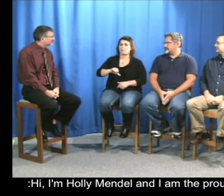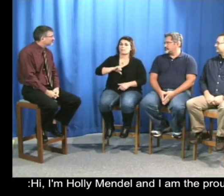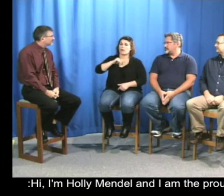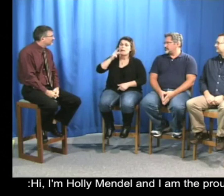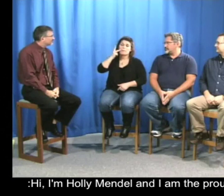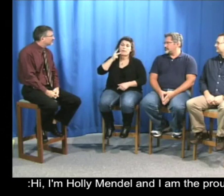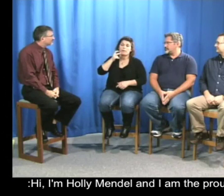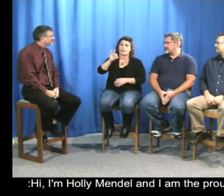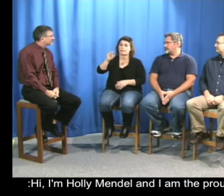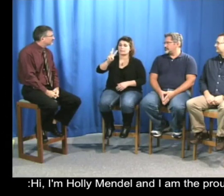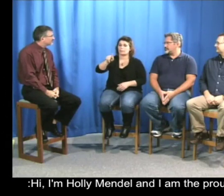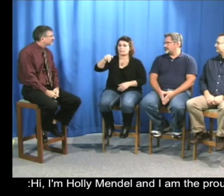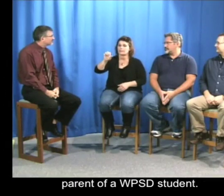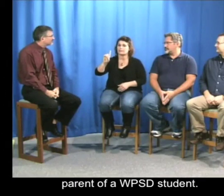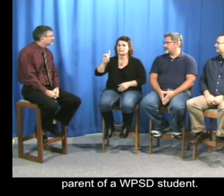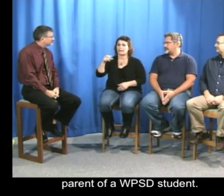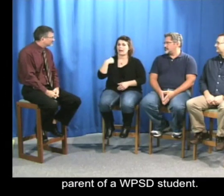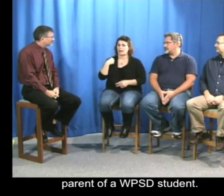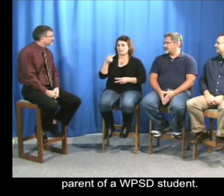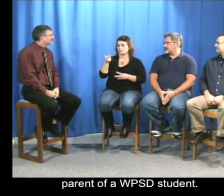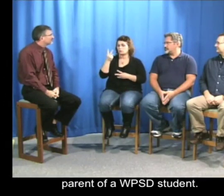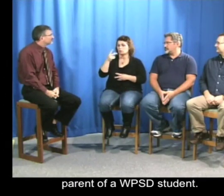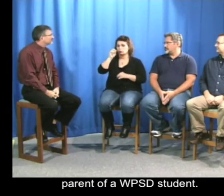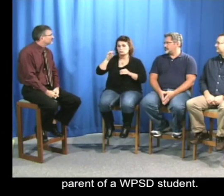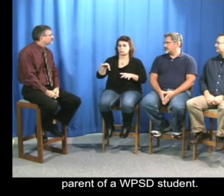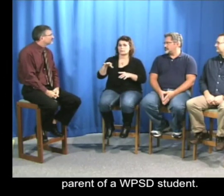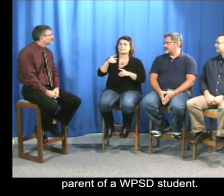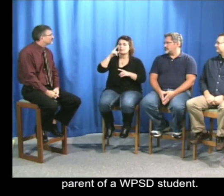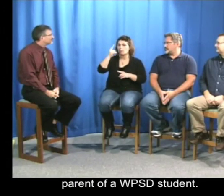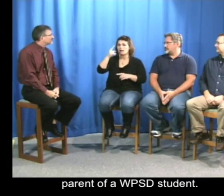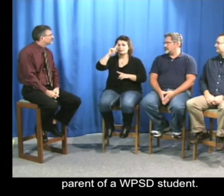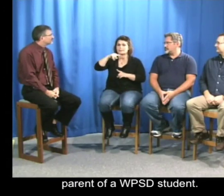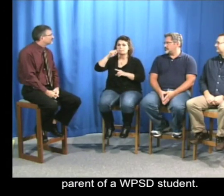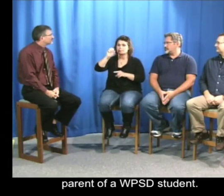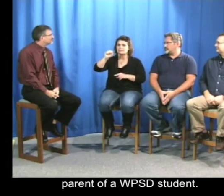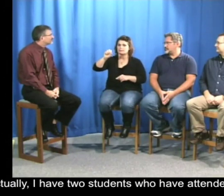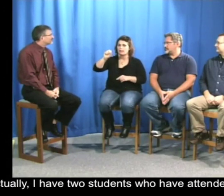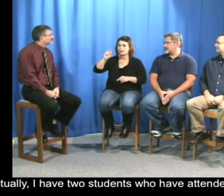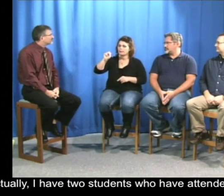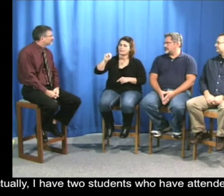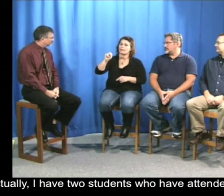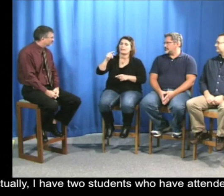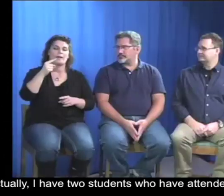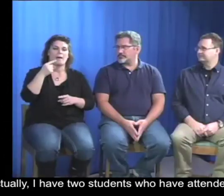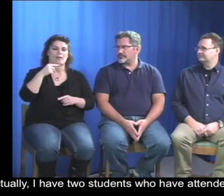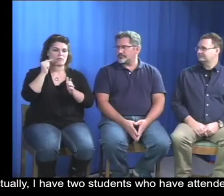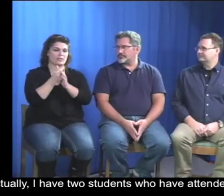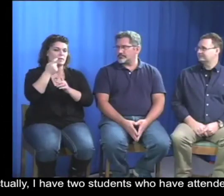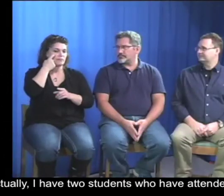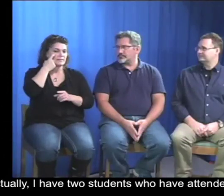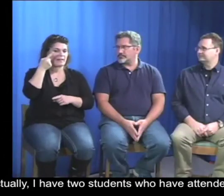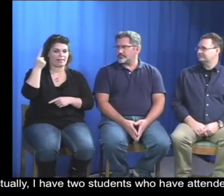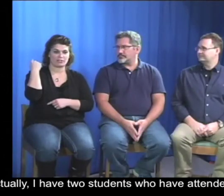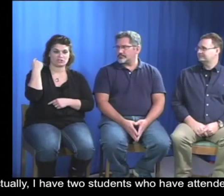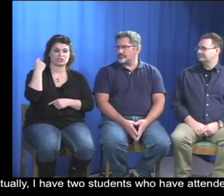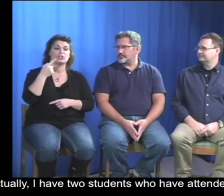and I am the proud parent of a WPSD student. Actually, I have two students who have attended WPSD. My oldest